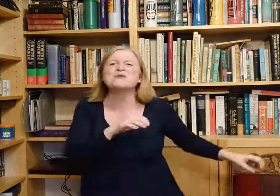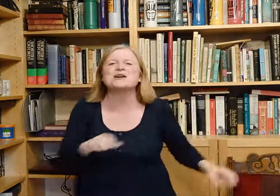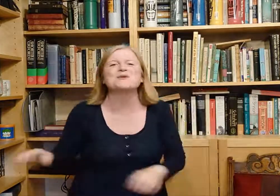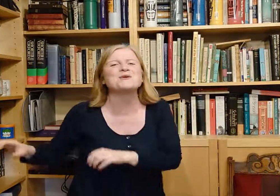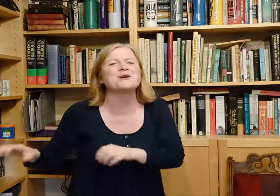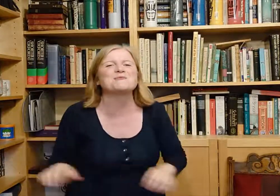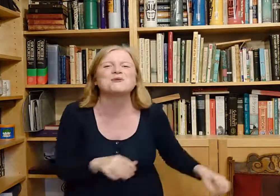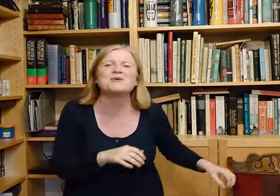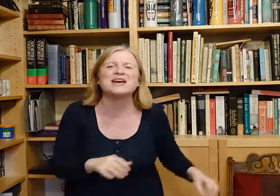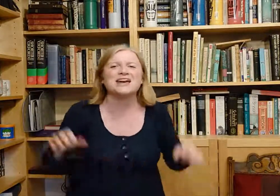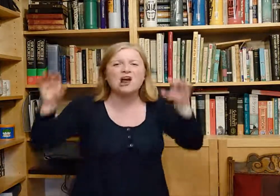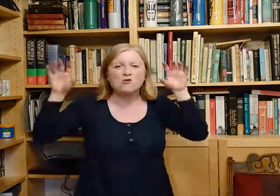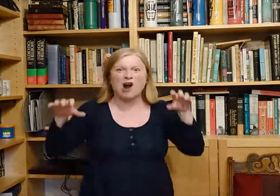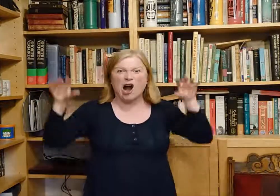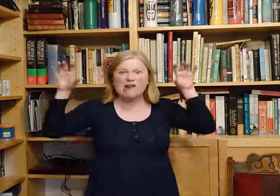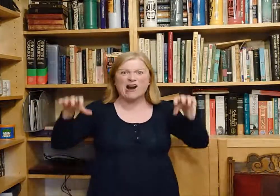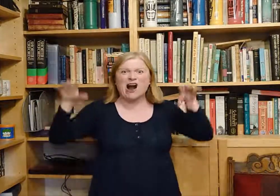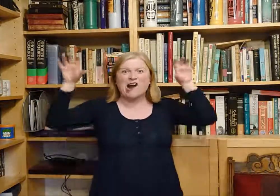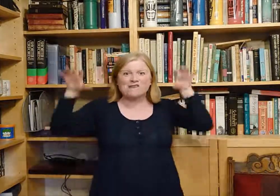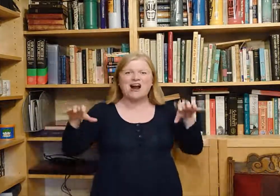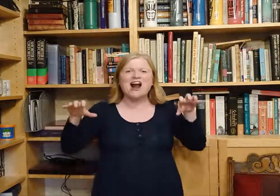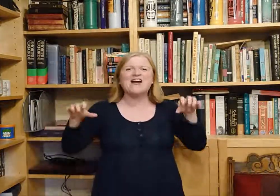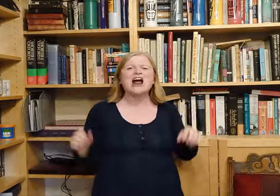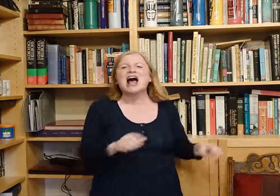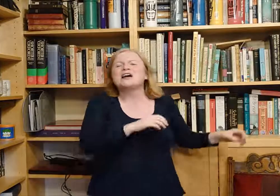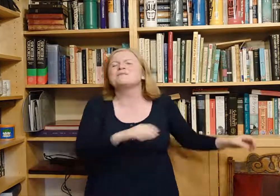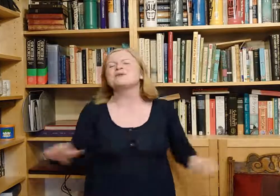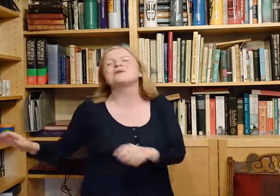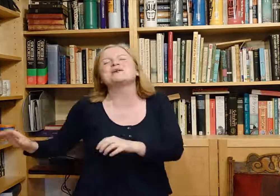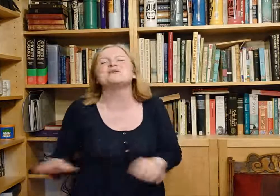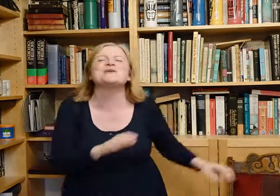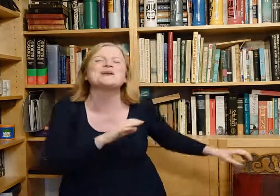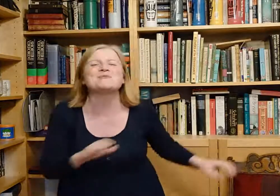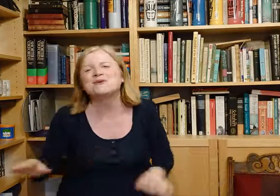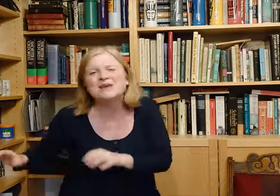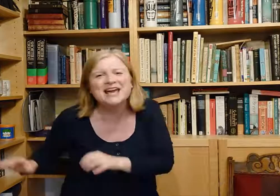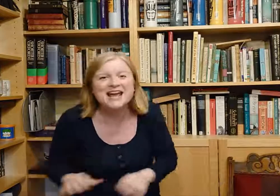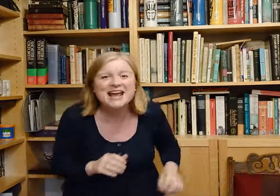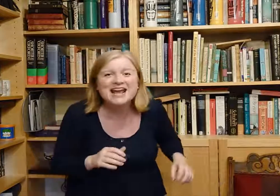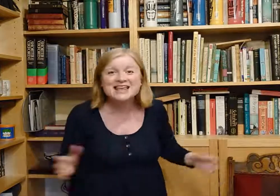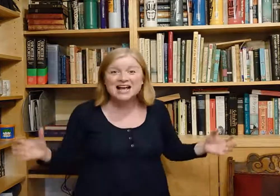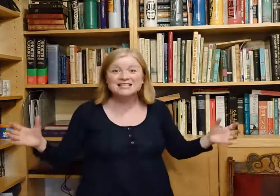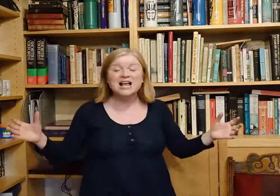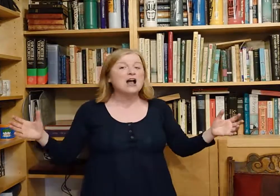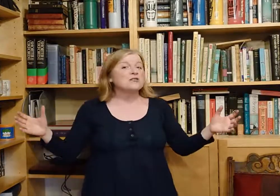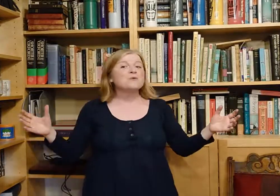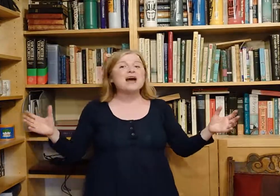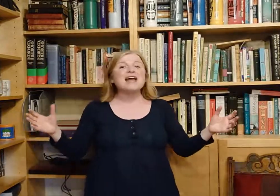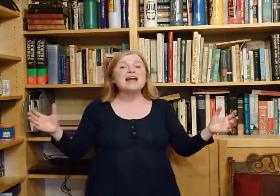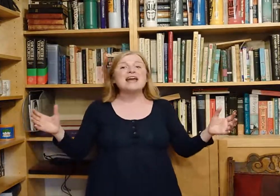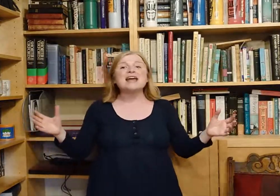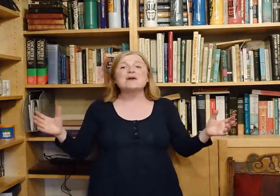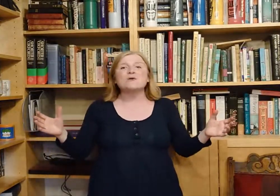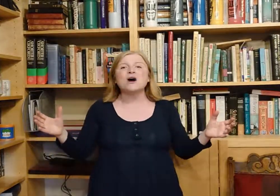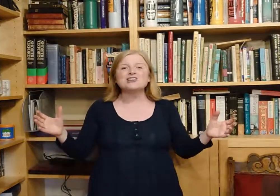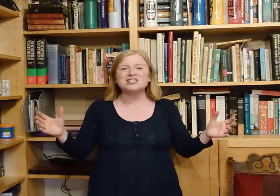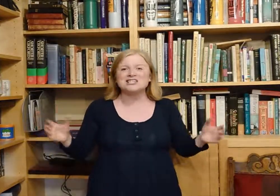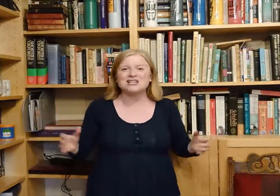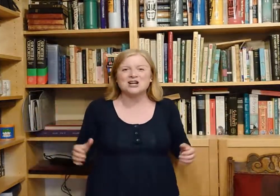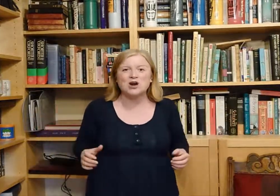boogie, woogie, woogie, rah, rah, rah, and a boogie, woogie, woogie. That's the way he washes his